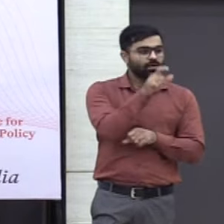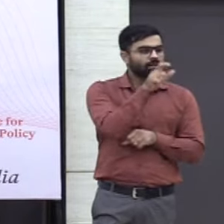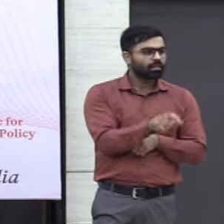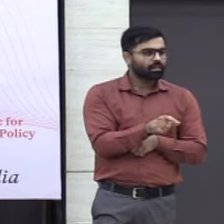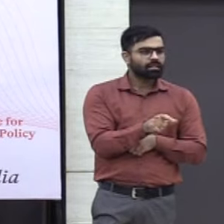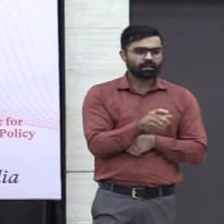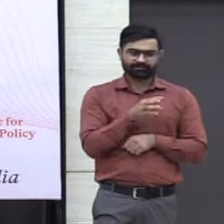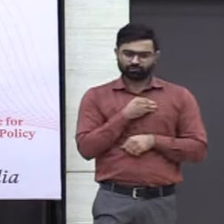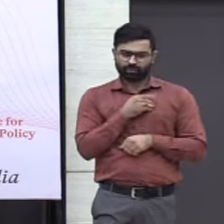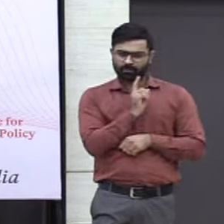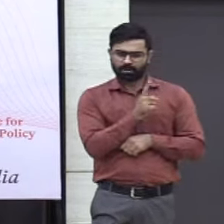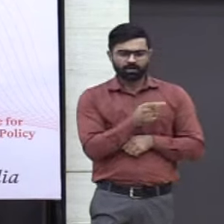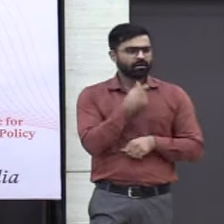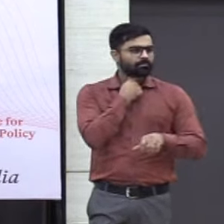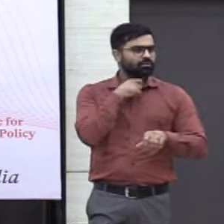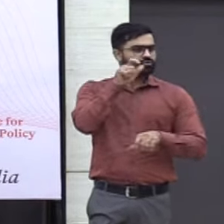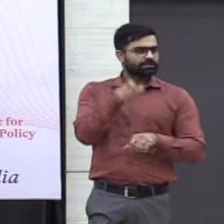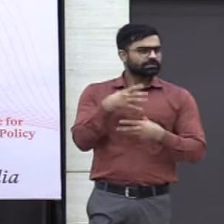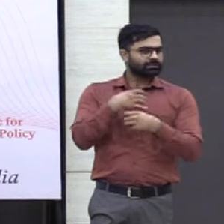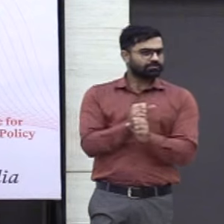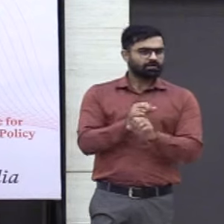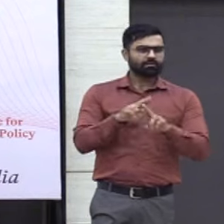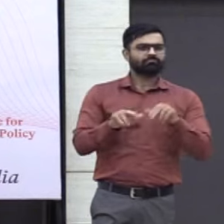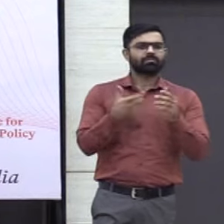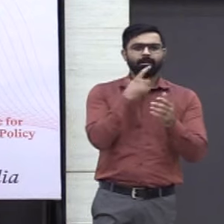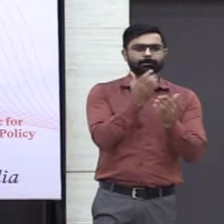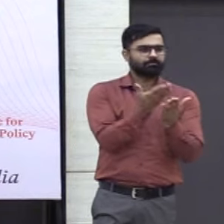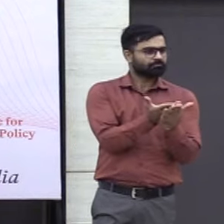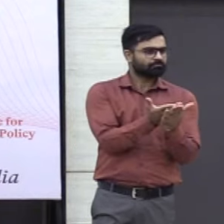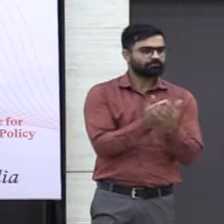inducement, threat, or promise to any person acquainted with the facts of the case.